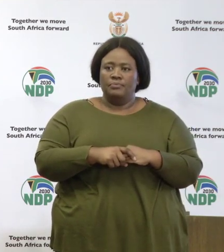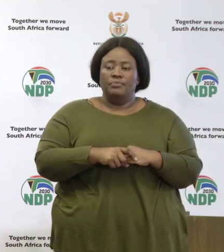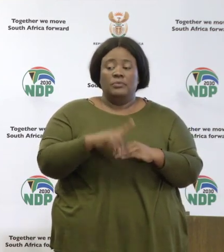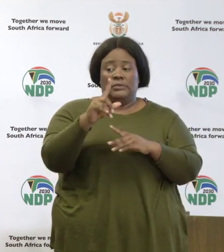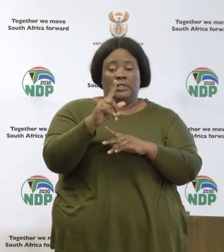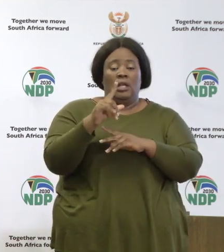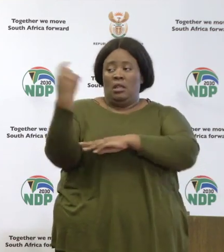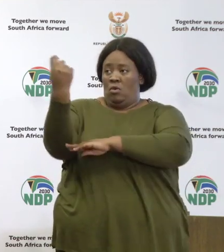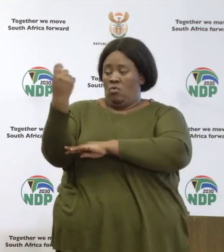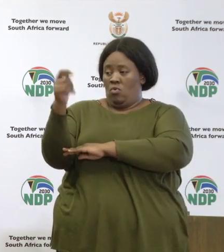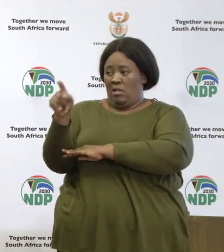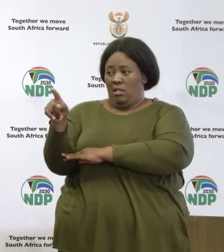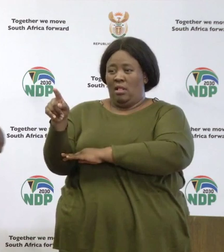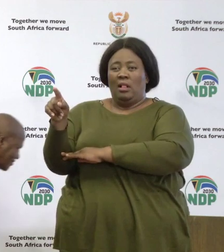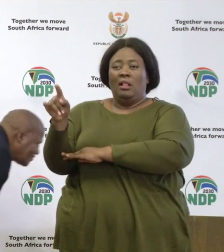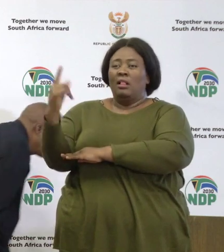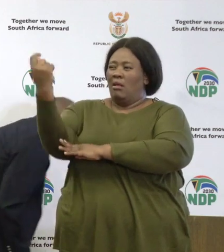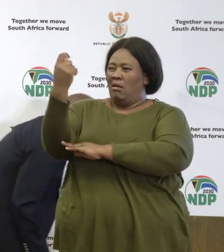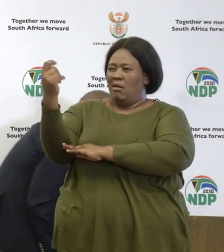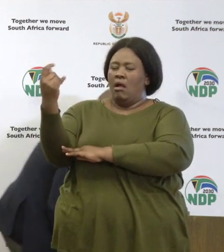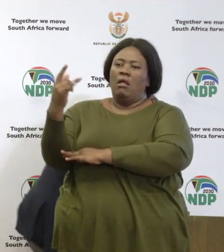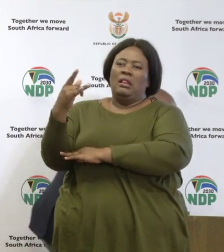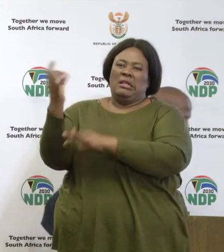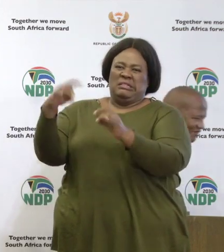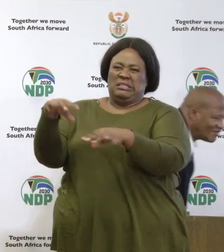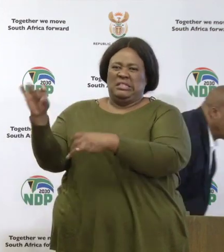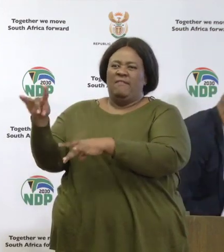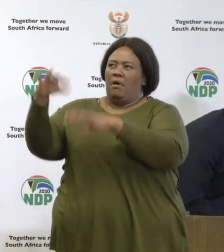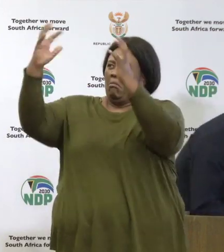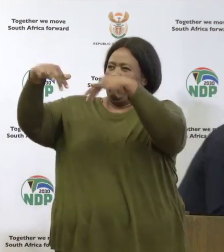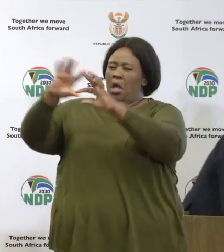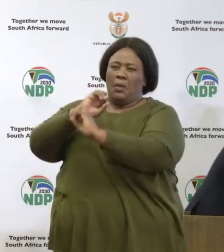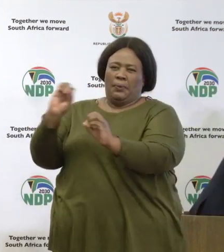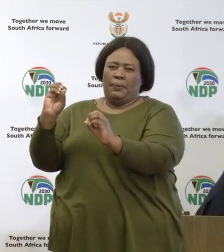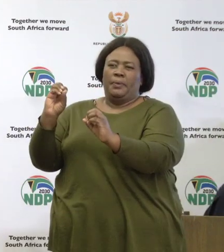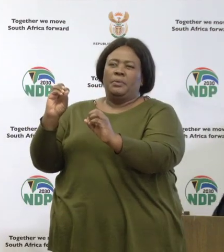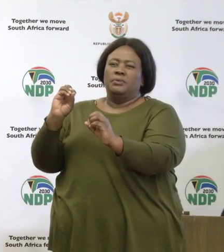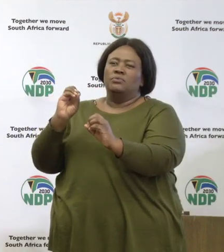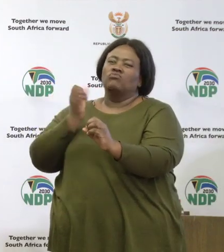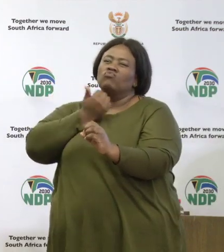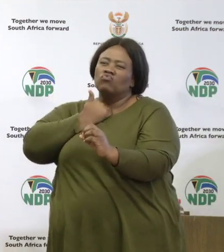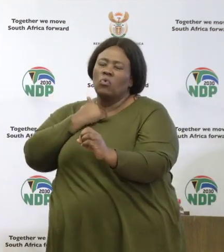rural areas, it's largely those areas that have suffered drought, and we're continuing our support to them.